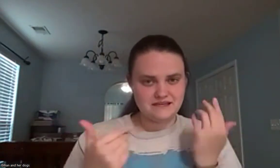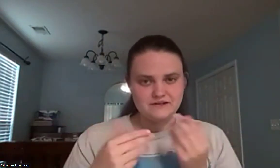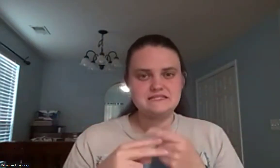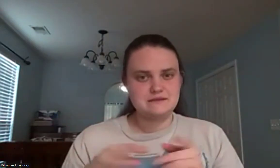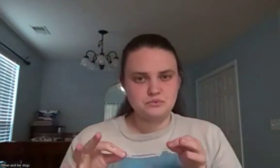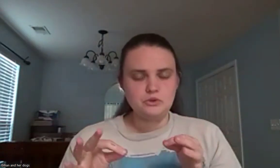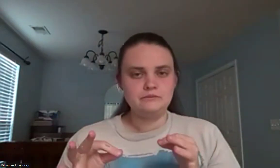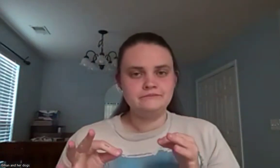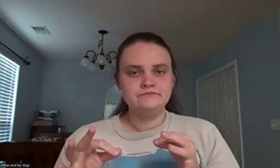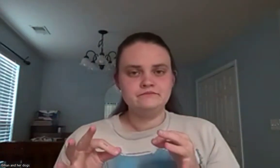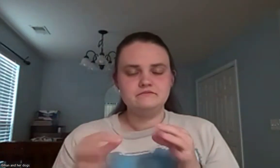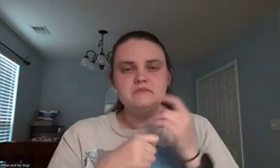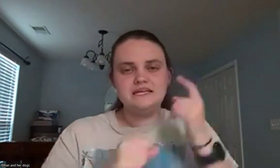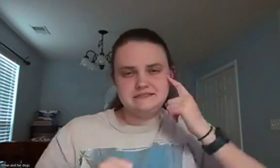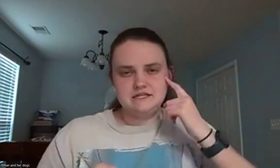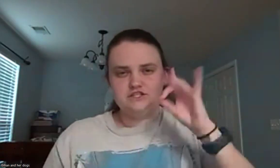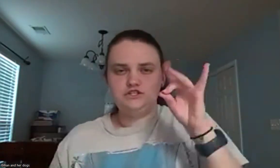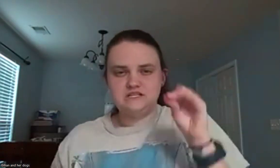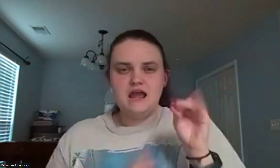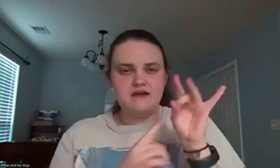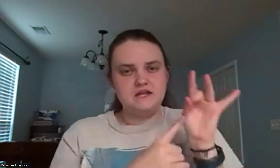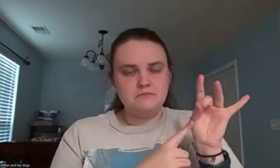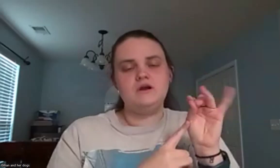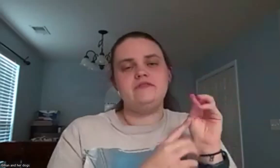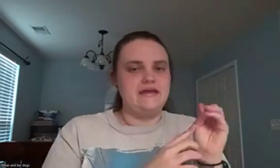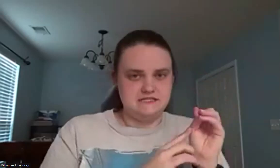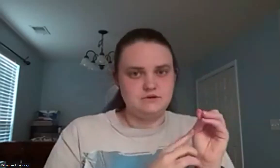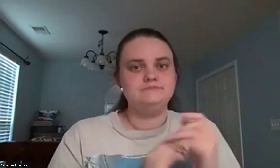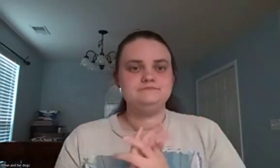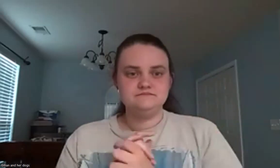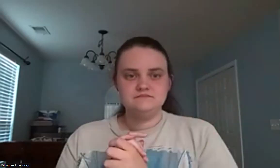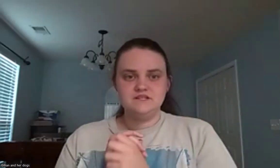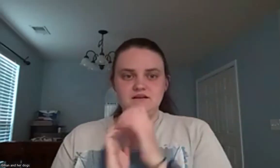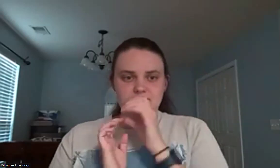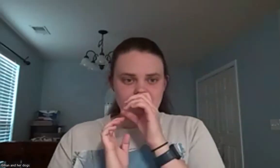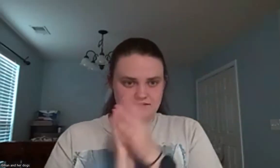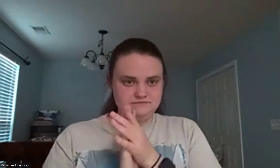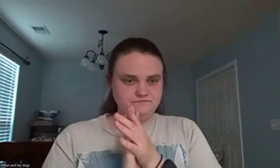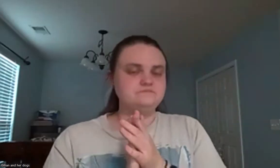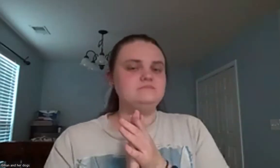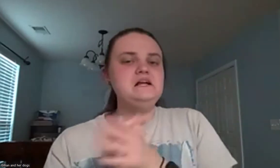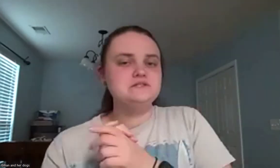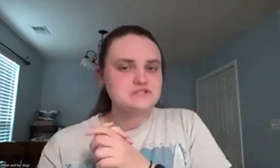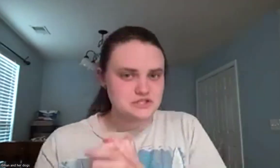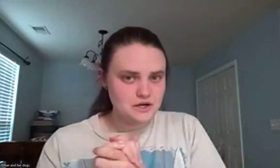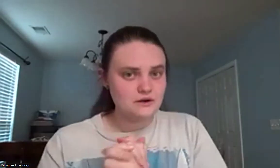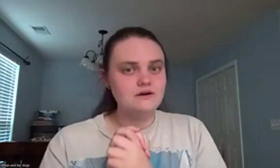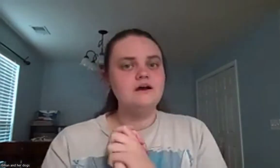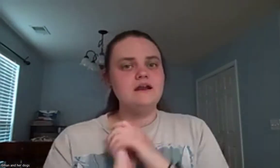very simple, makes sense. You just kind of have the number and then that zero. Okay. So now